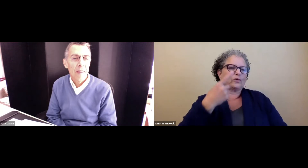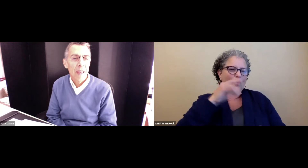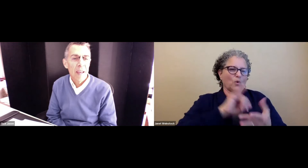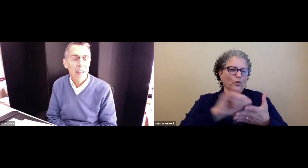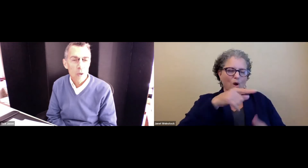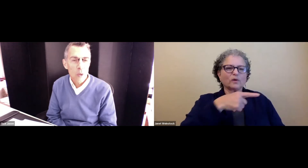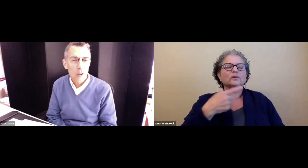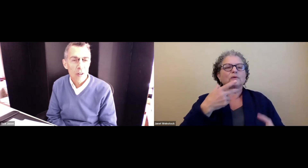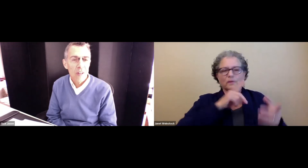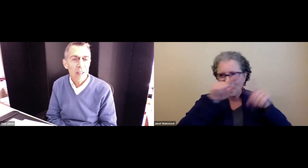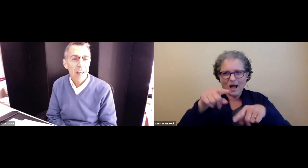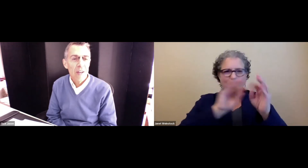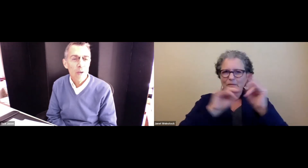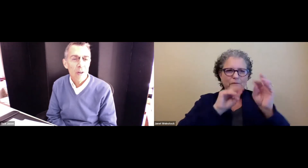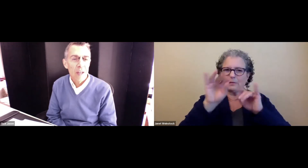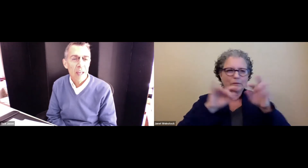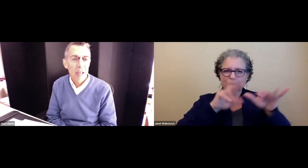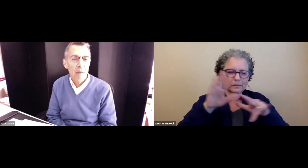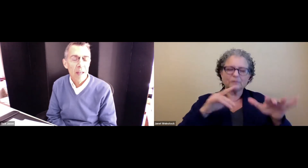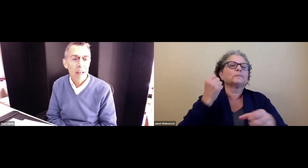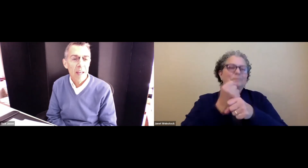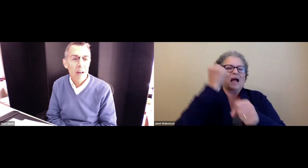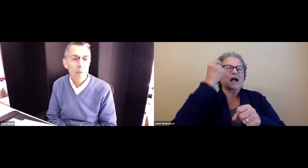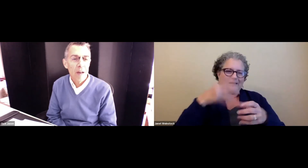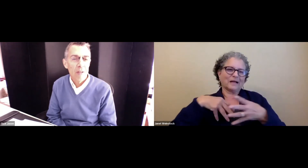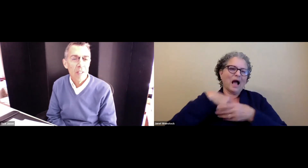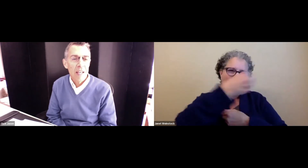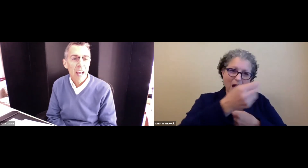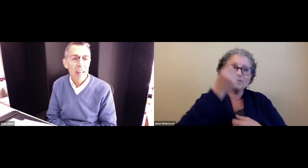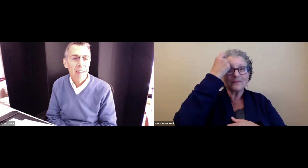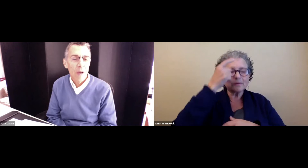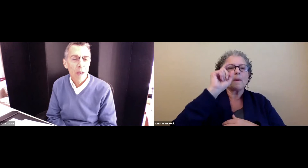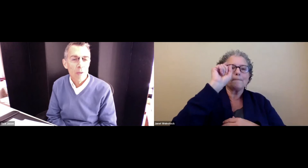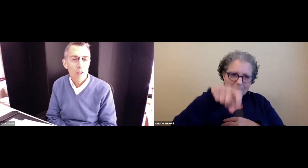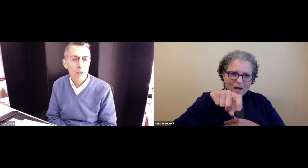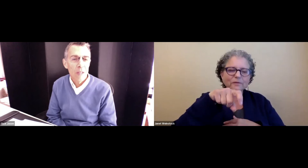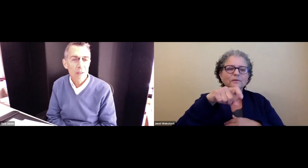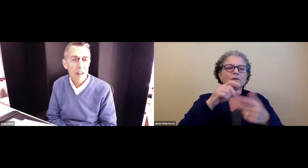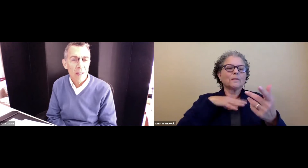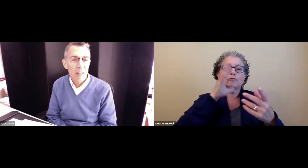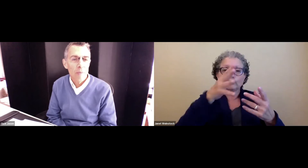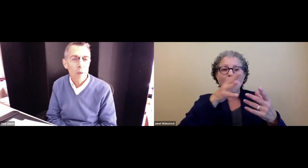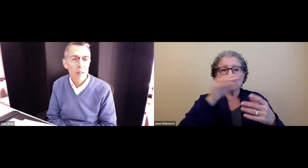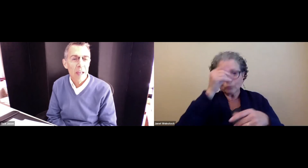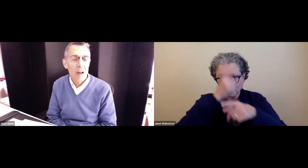A social worker in New York came and helped them out, and they were able to leave Ellis Island, but